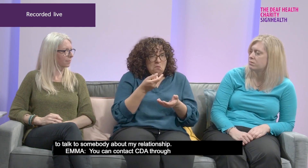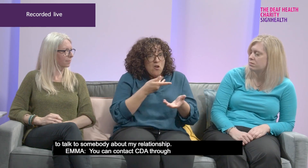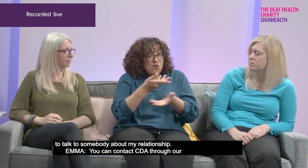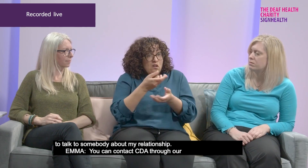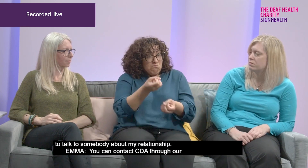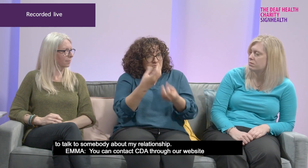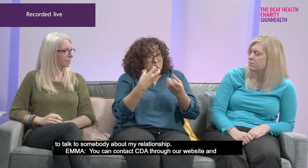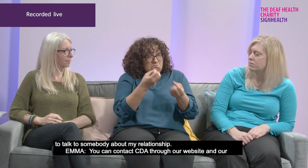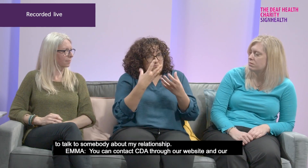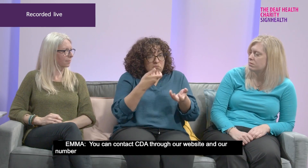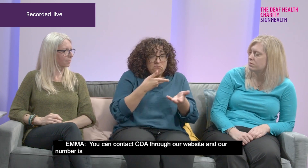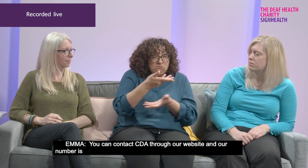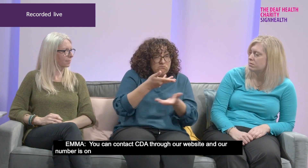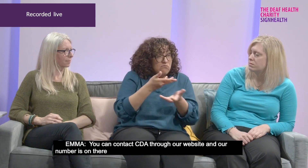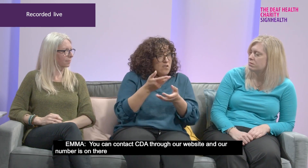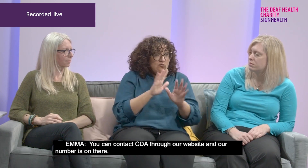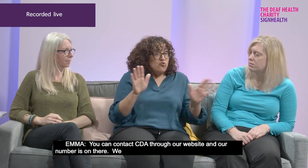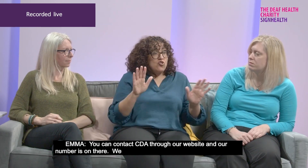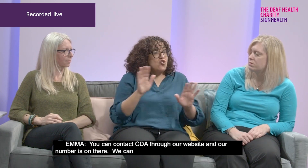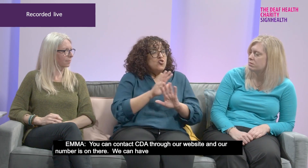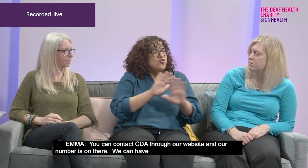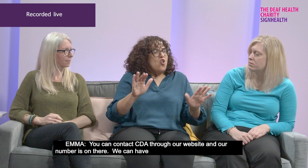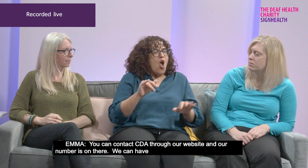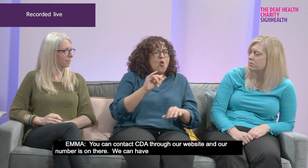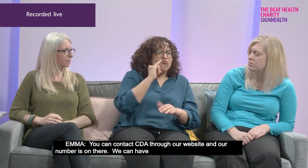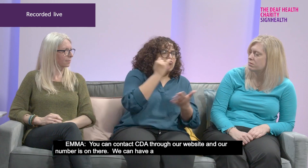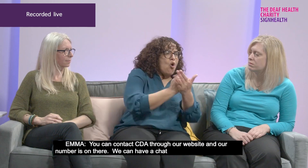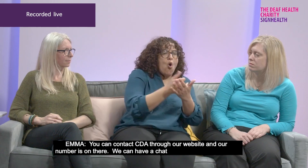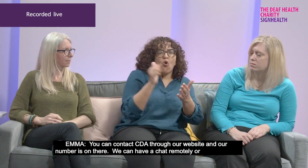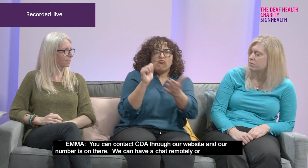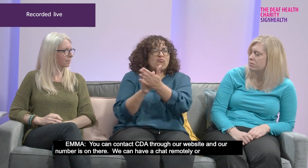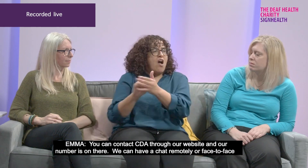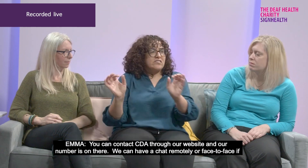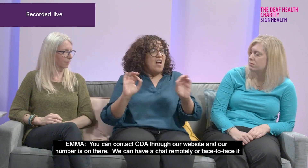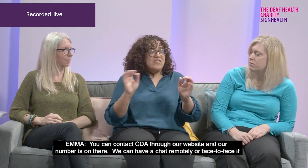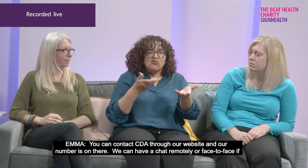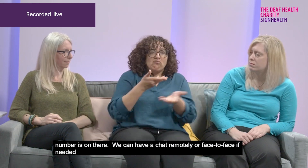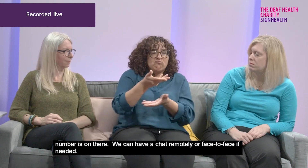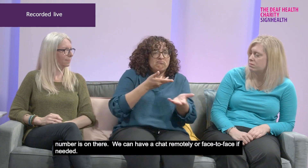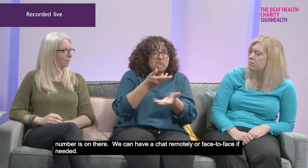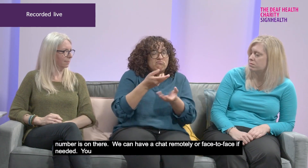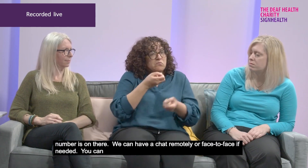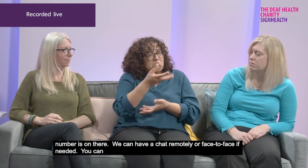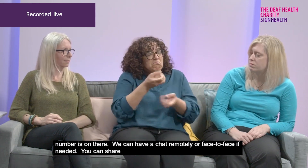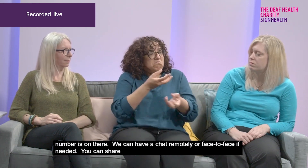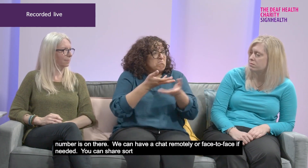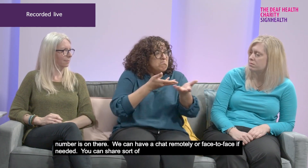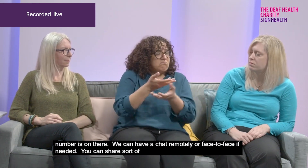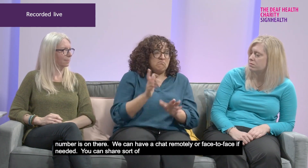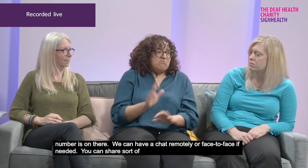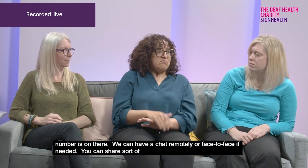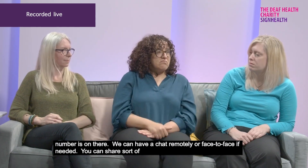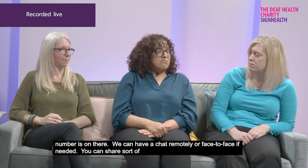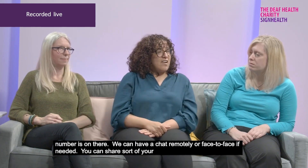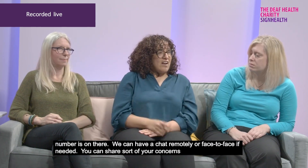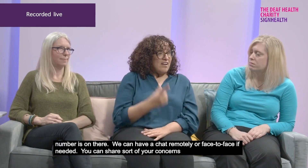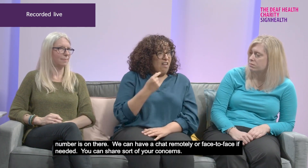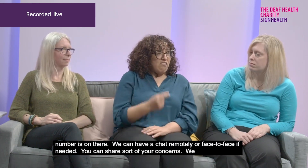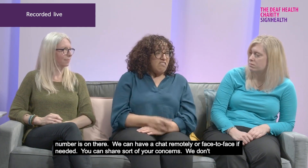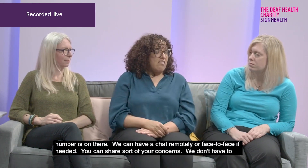website, and our number's on there. We can have a chat remotely or face-to-face if needed. You can share sort of your concerns.